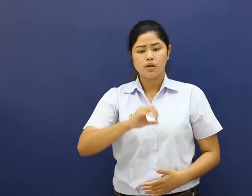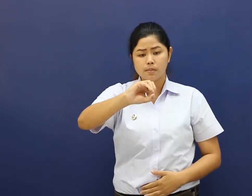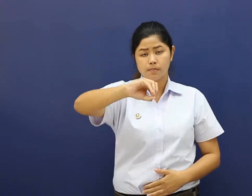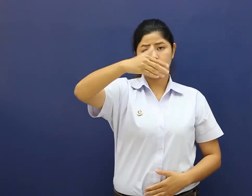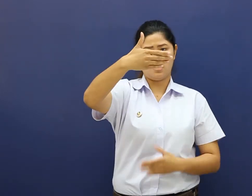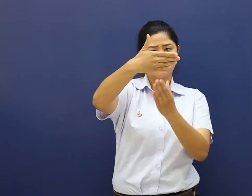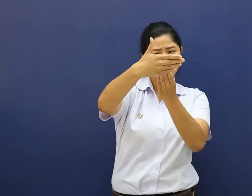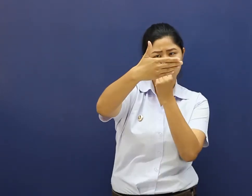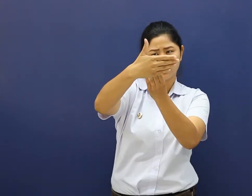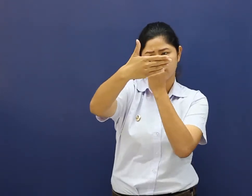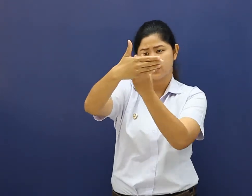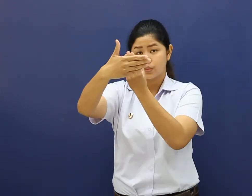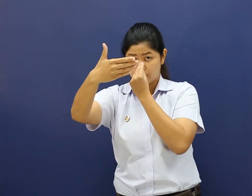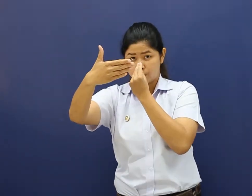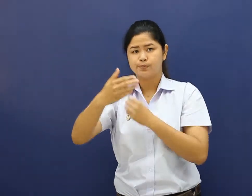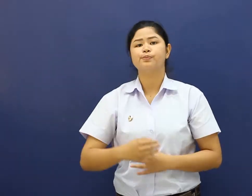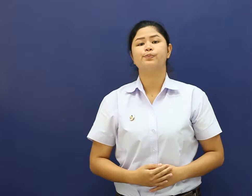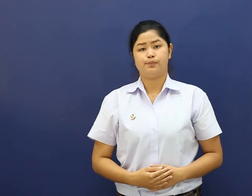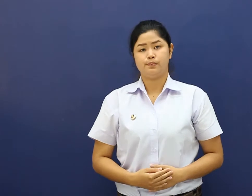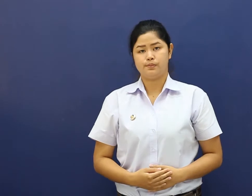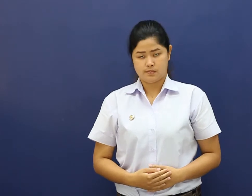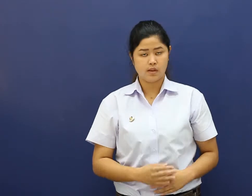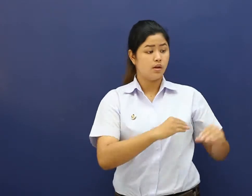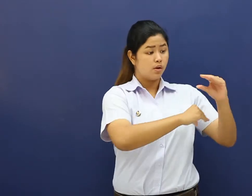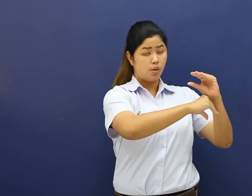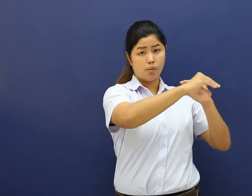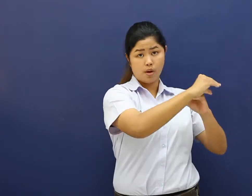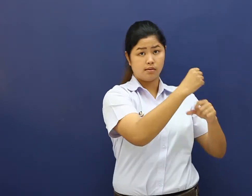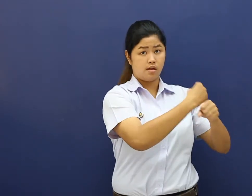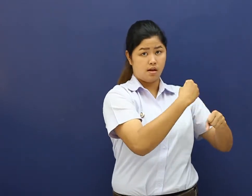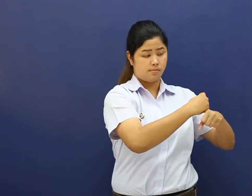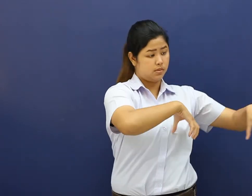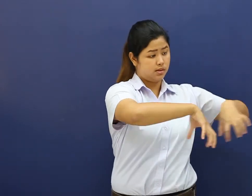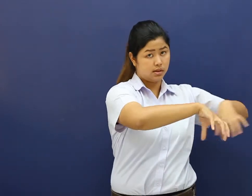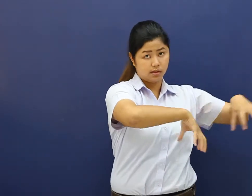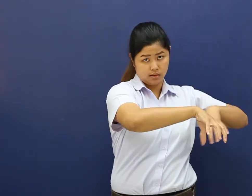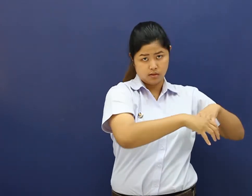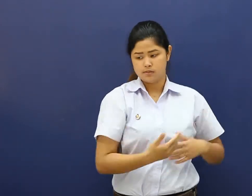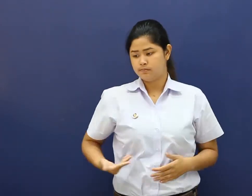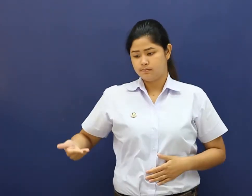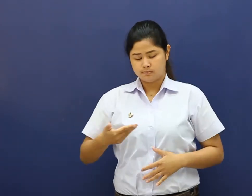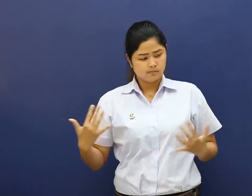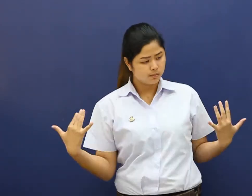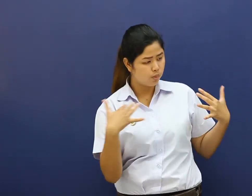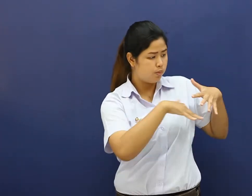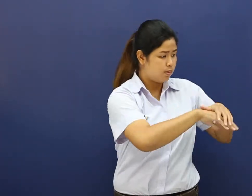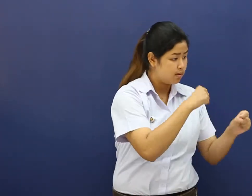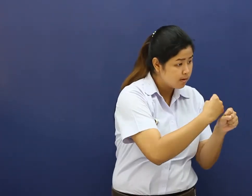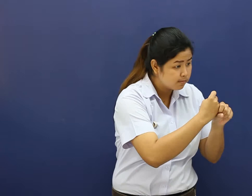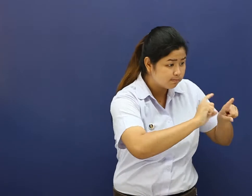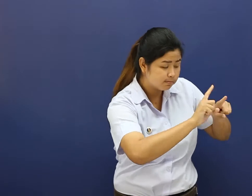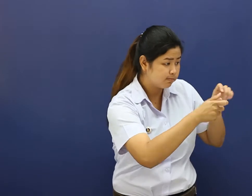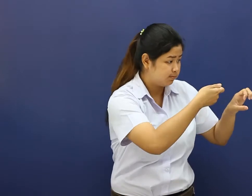our presentation on the development of e-learning courseware for Thai deaf students